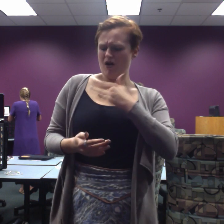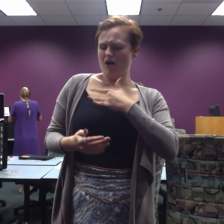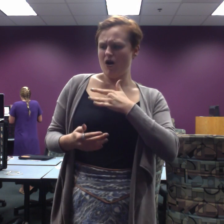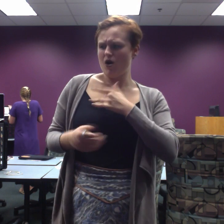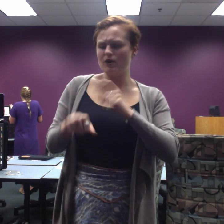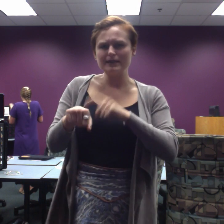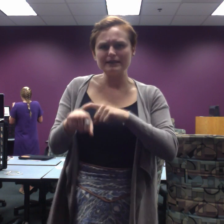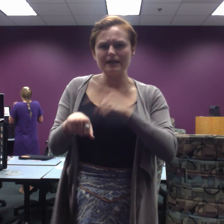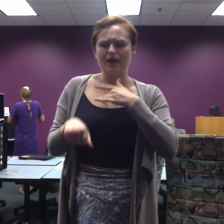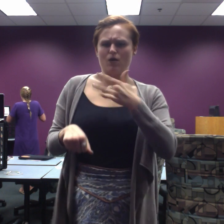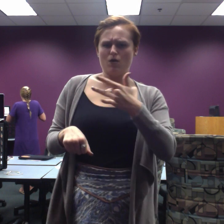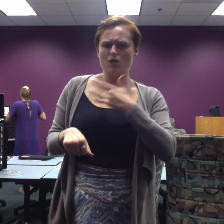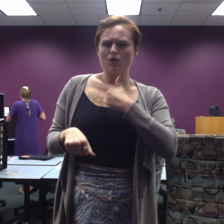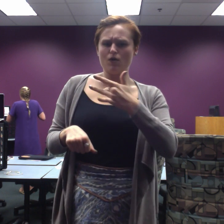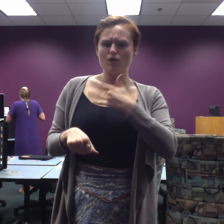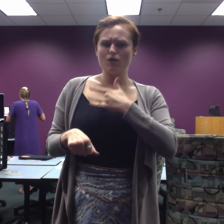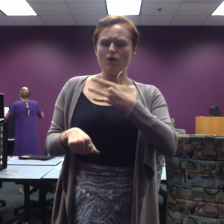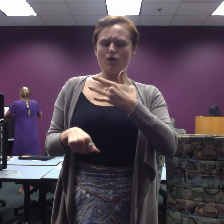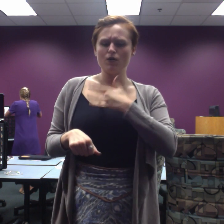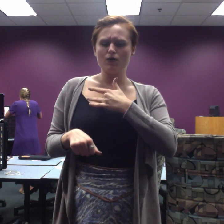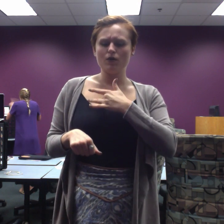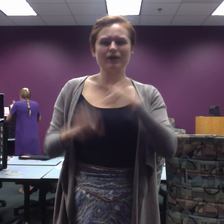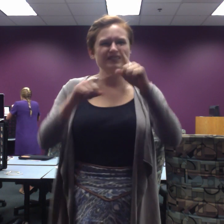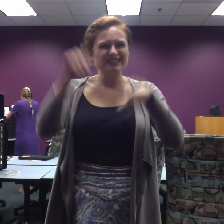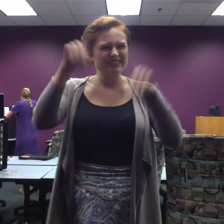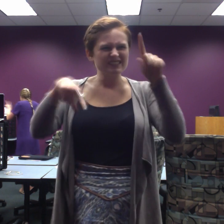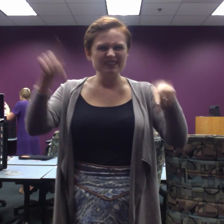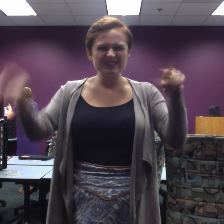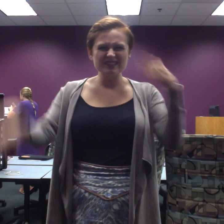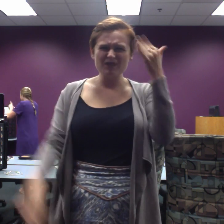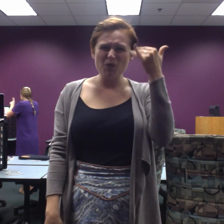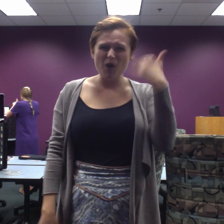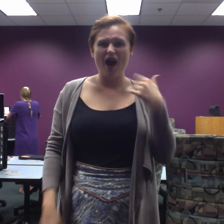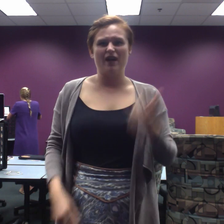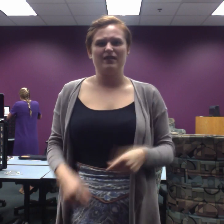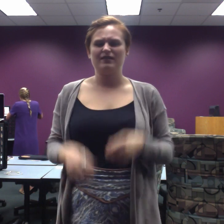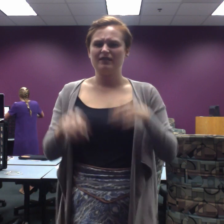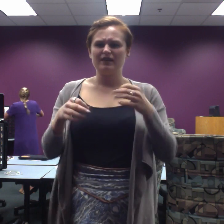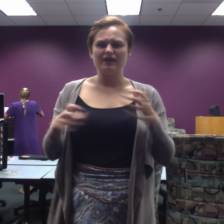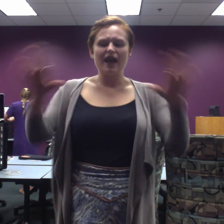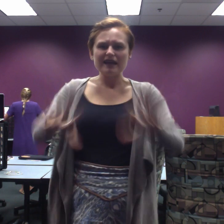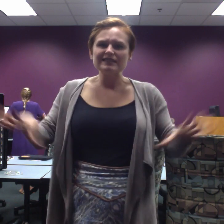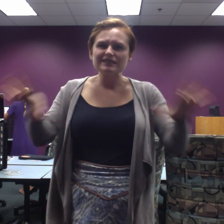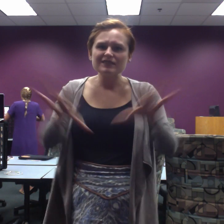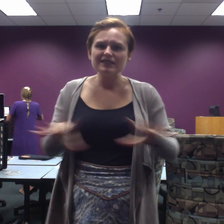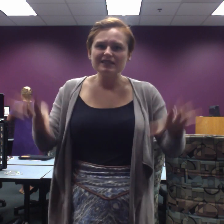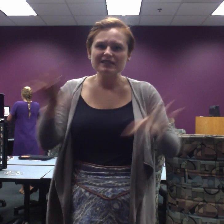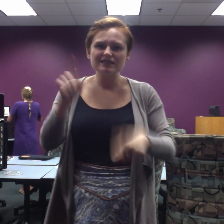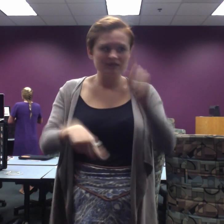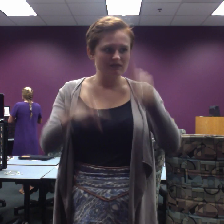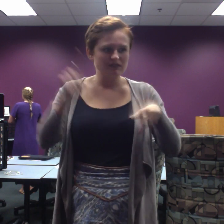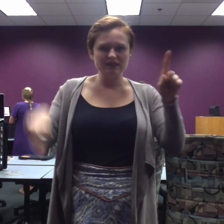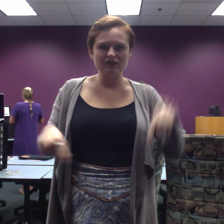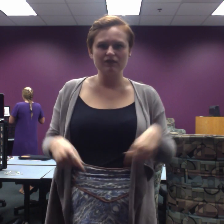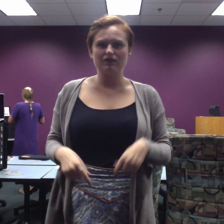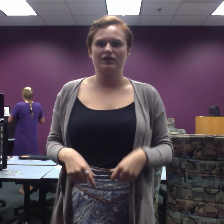when we were doing different things. As we're here and we're just breathing in our nose and